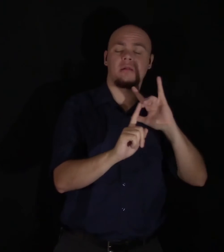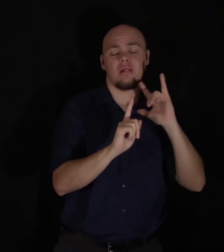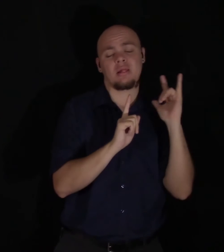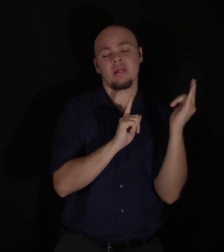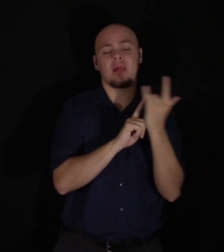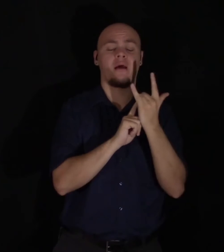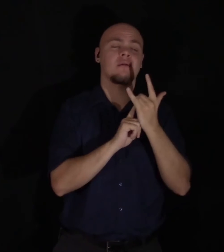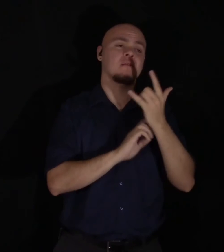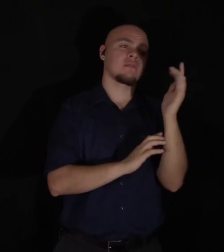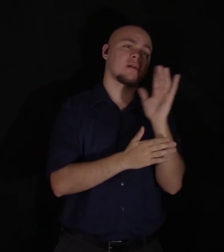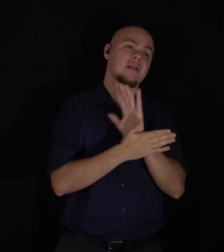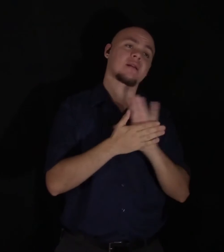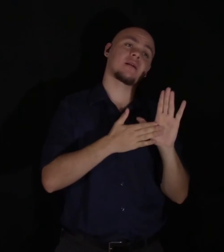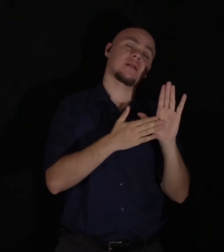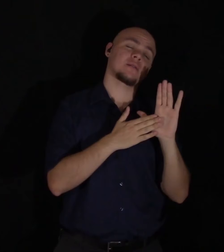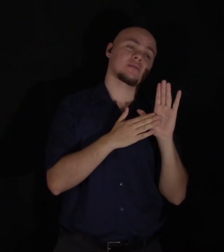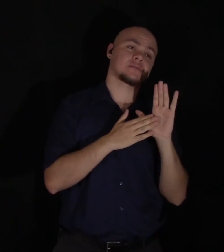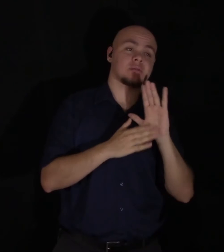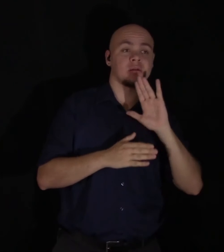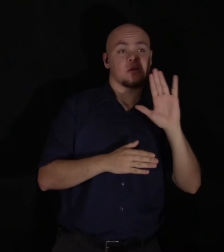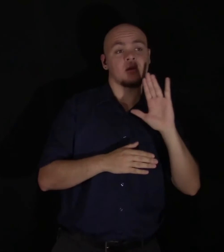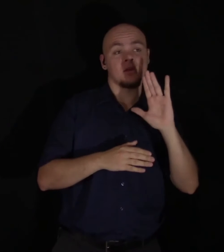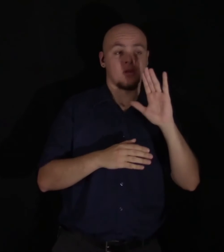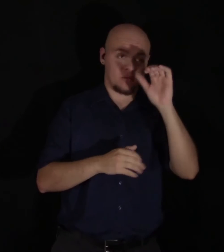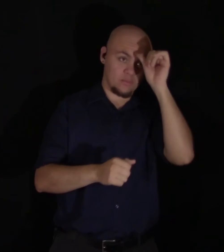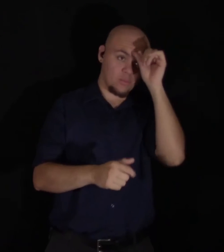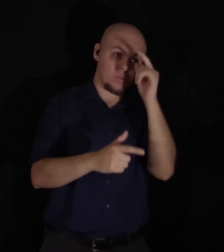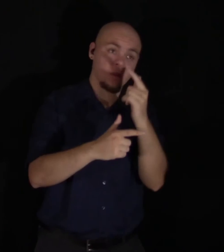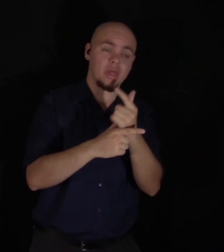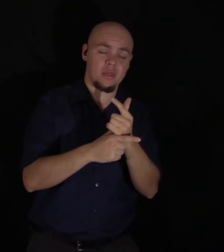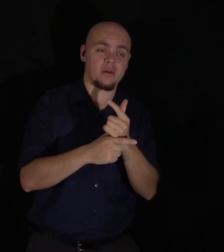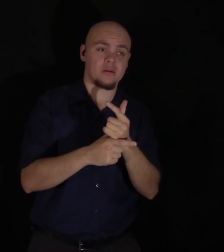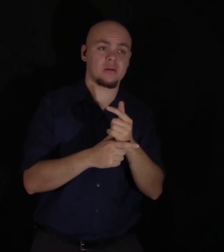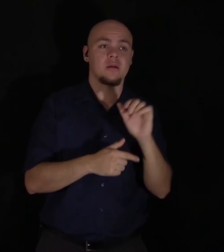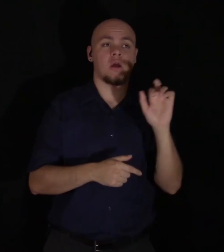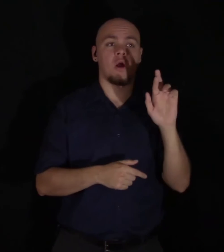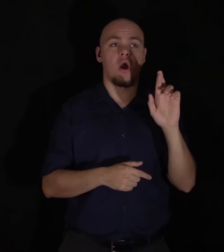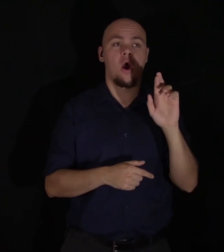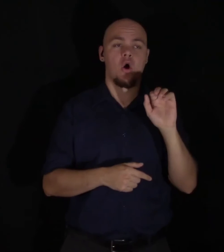kindness. Your affectionate brother, R. Walton.